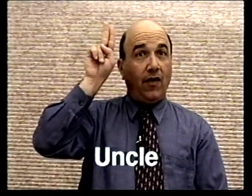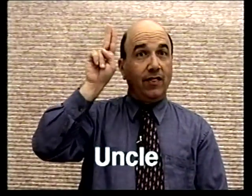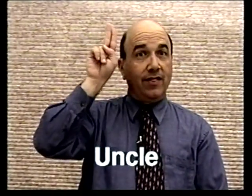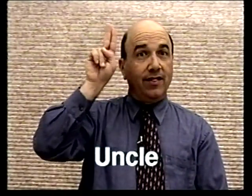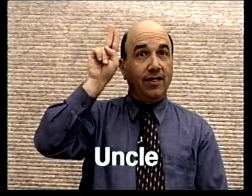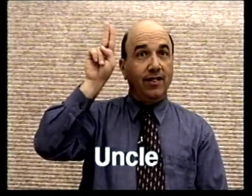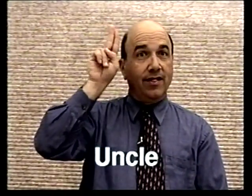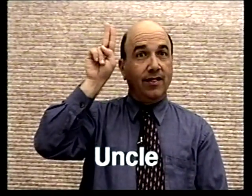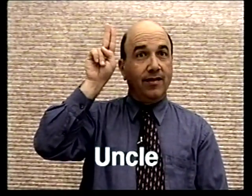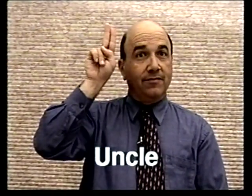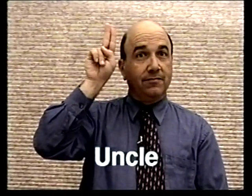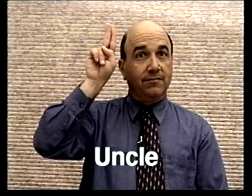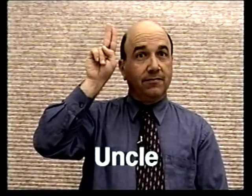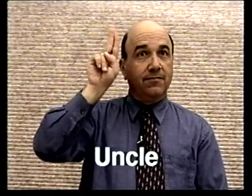Uncle.